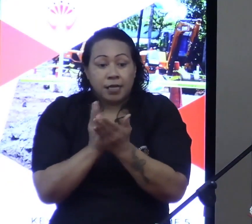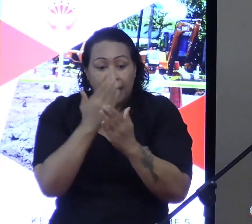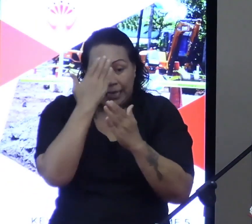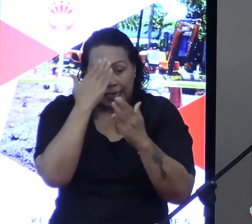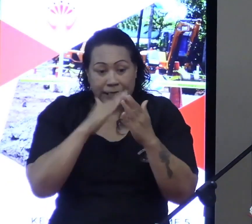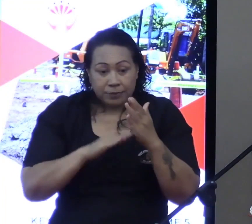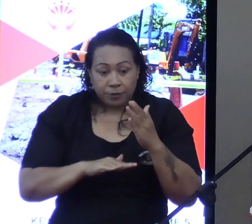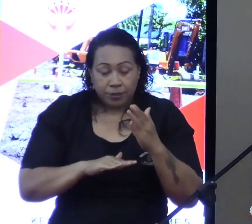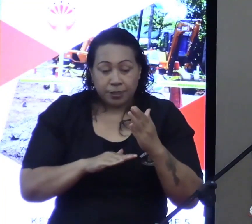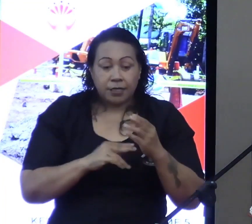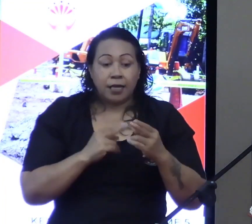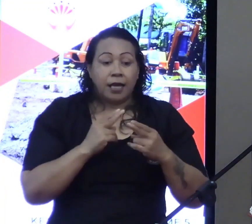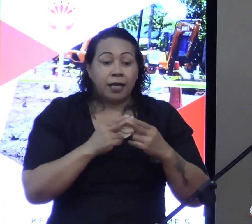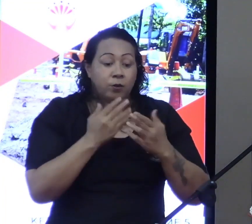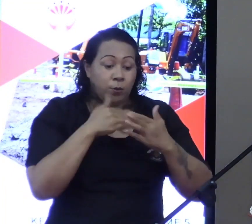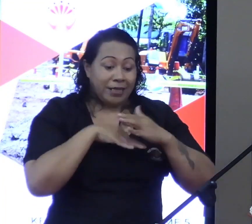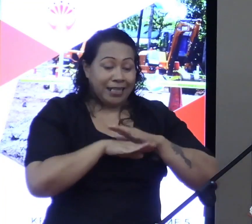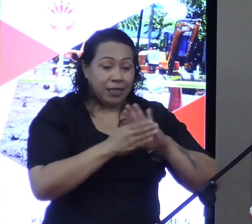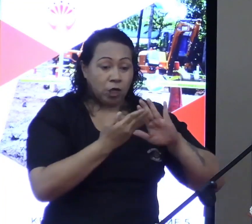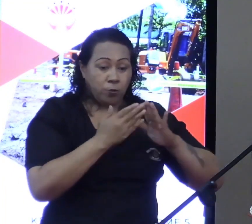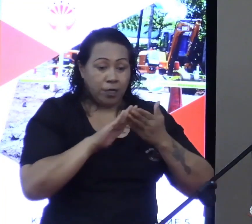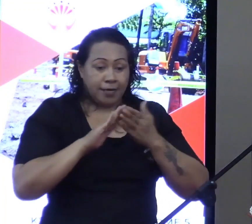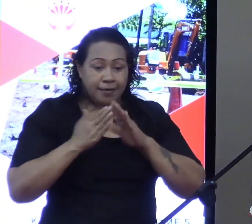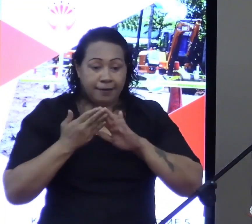and within our communities.